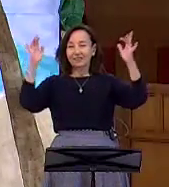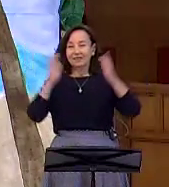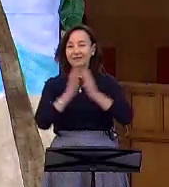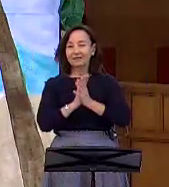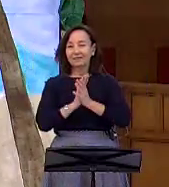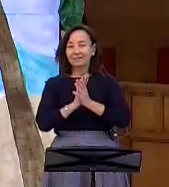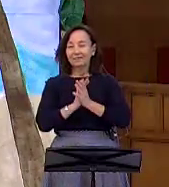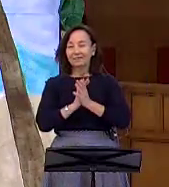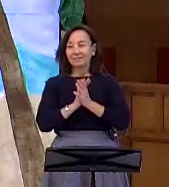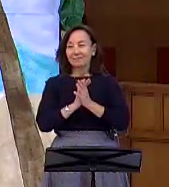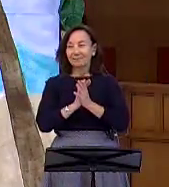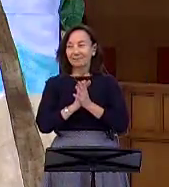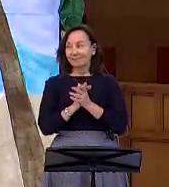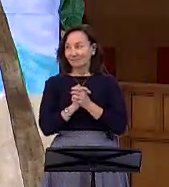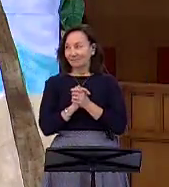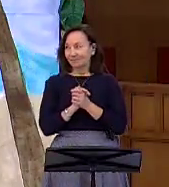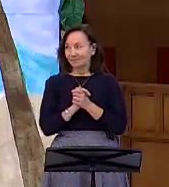shine.